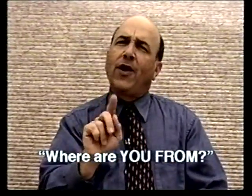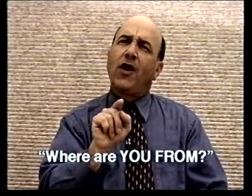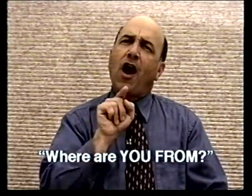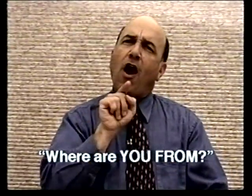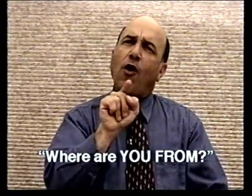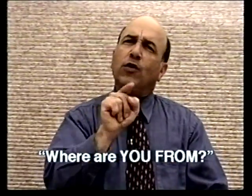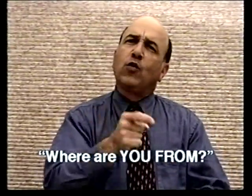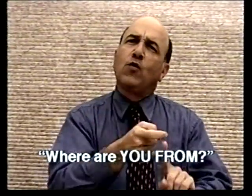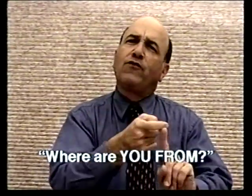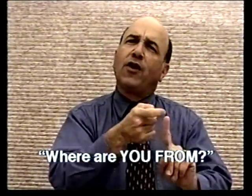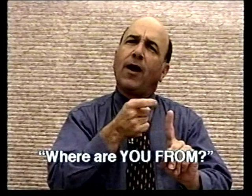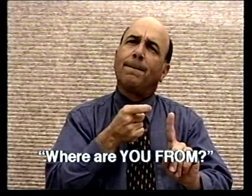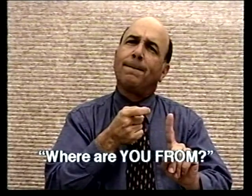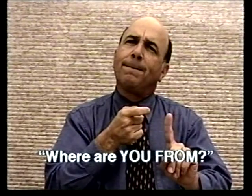Where are you from?